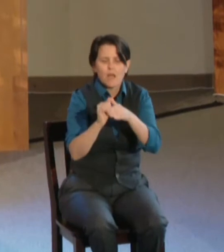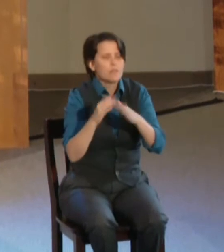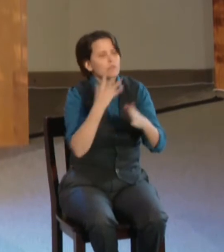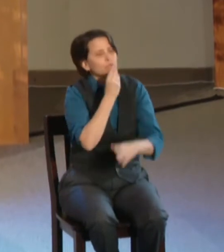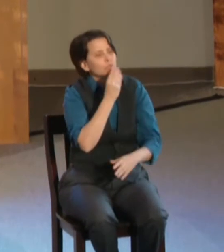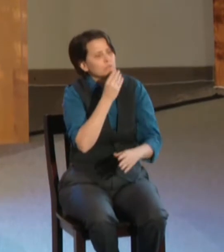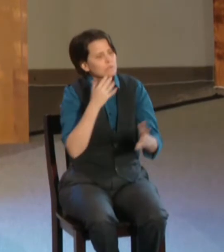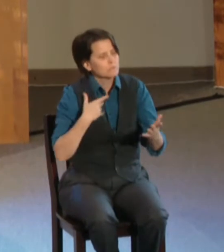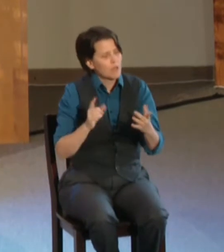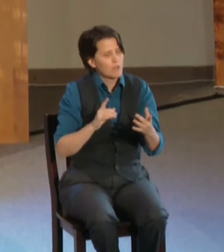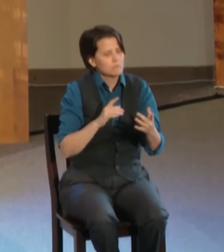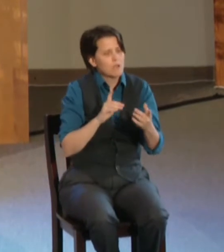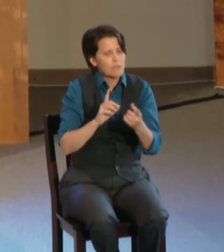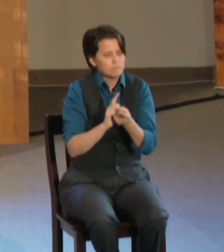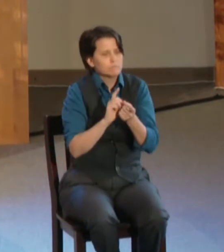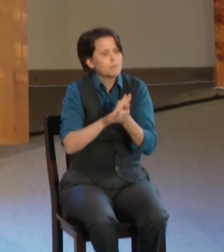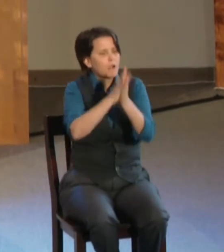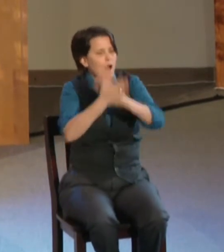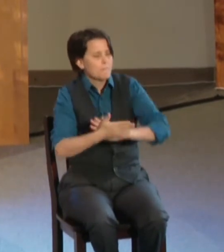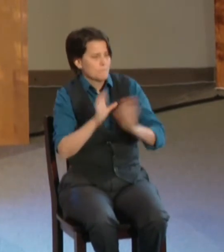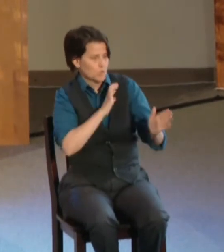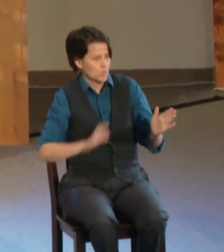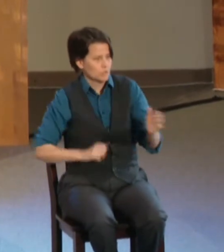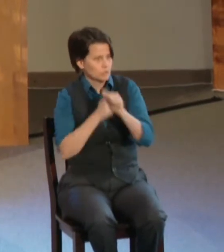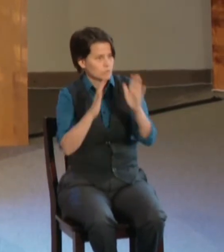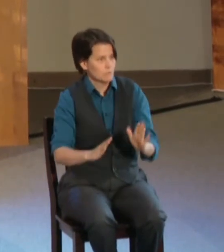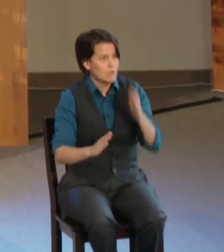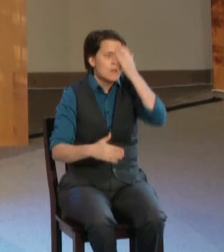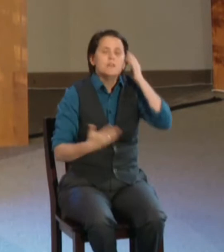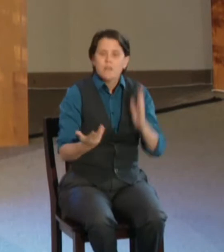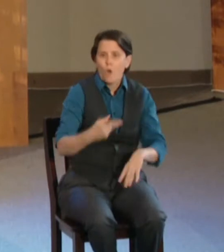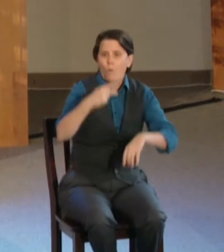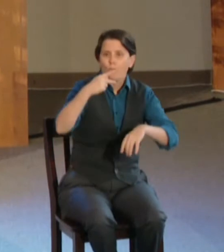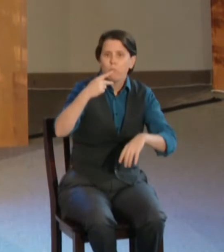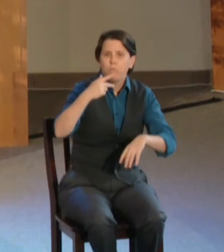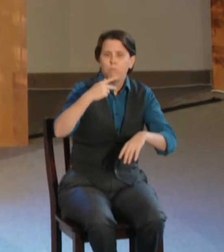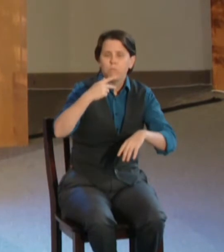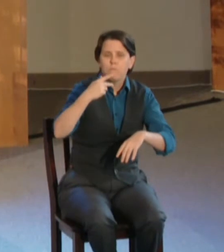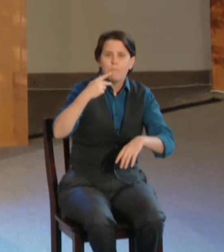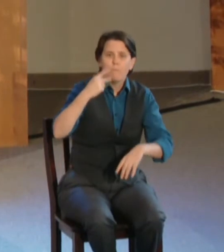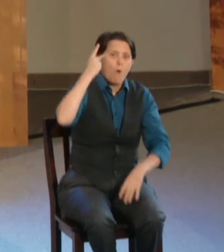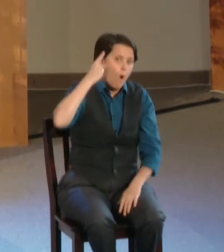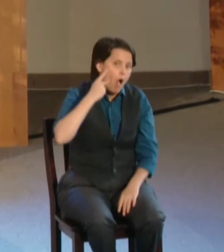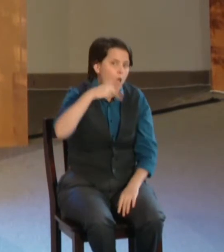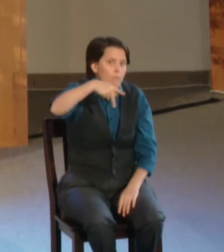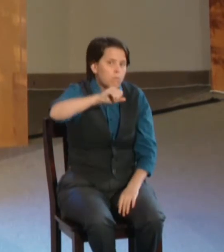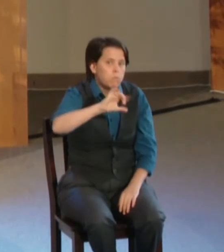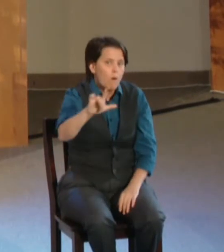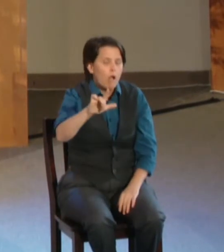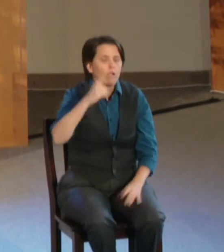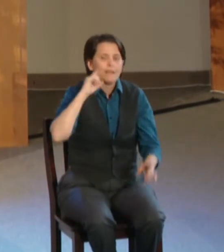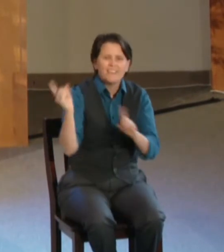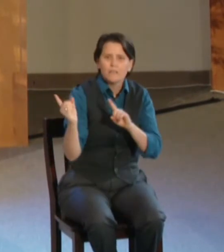Paul, the Apostle Paul, he went all around the world, right? He spoke to the Gentiles, the pagans,